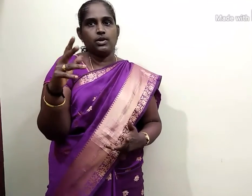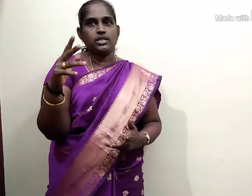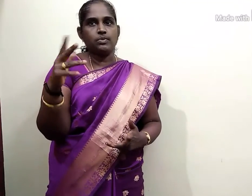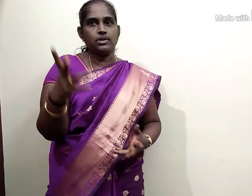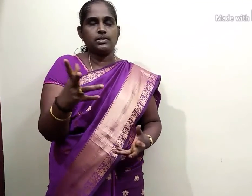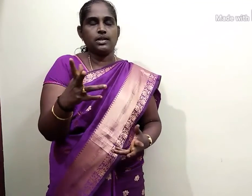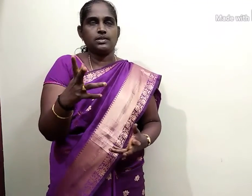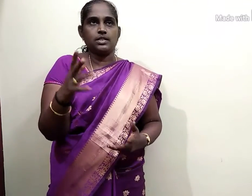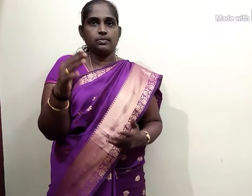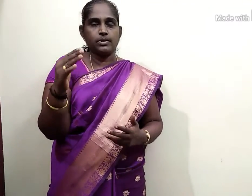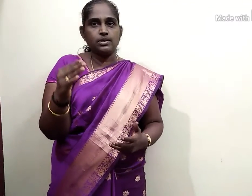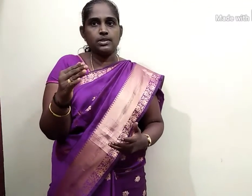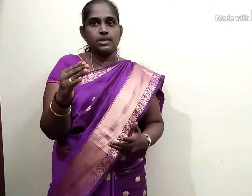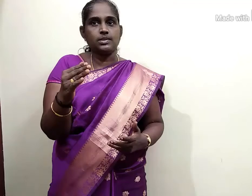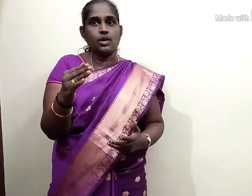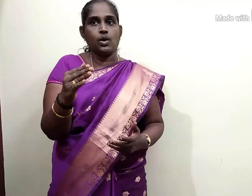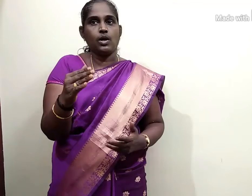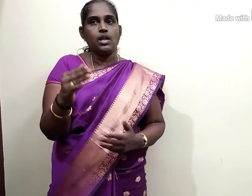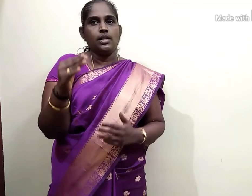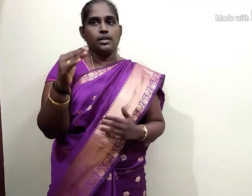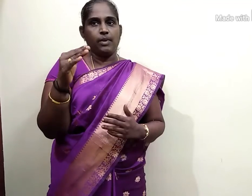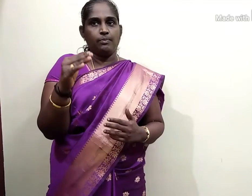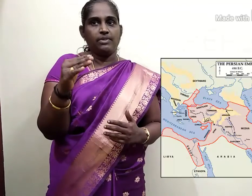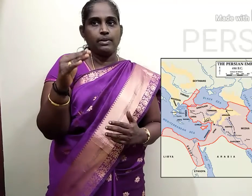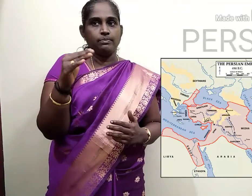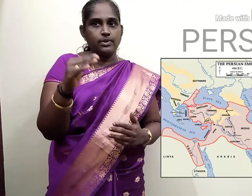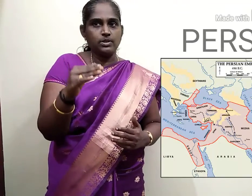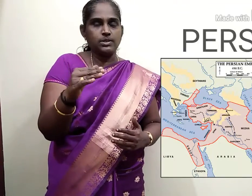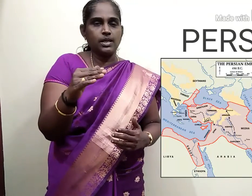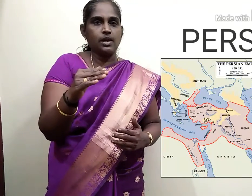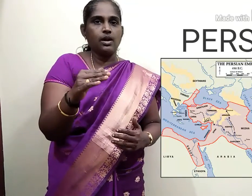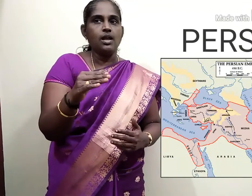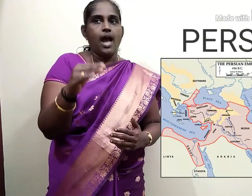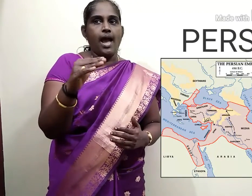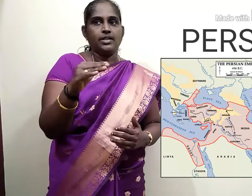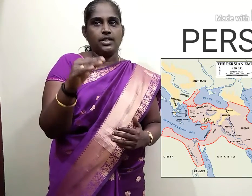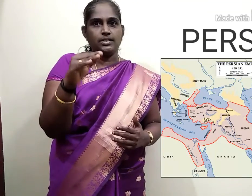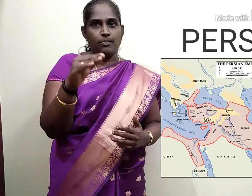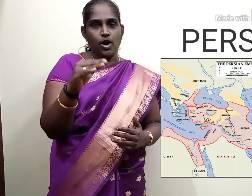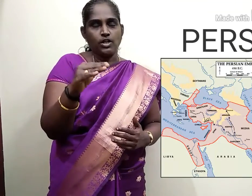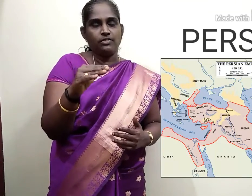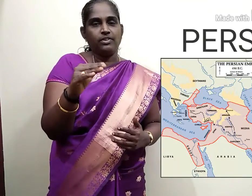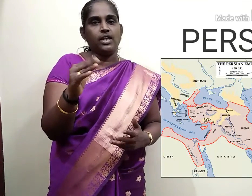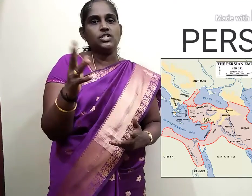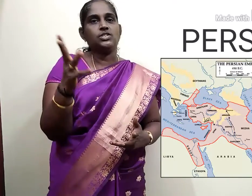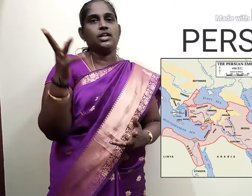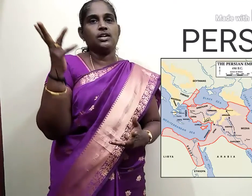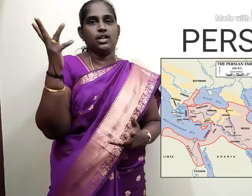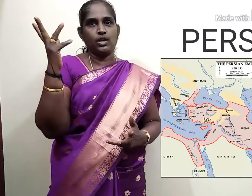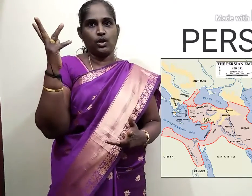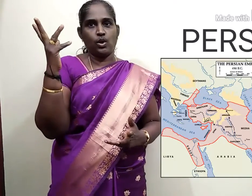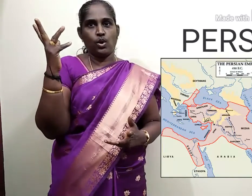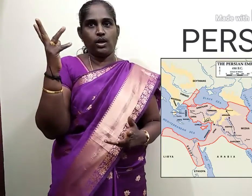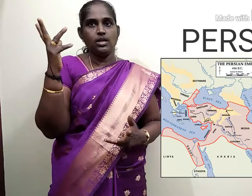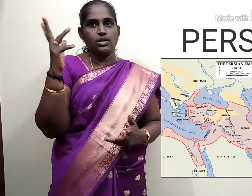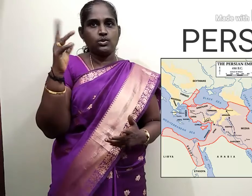is Persians. These Persians are the people from Persia and it is the part of ancient Iran.